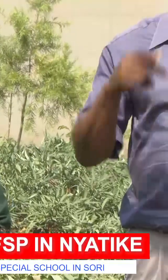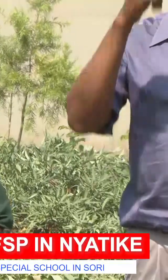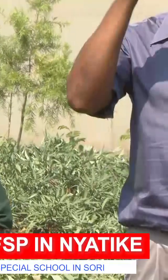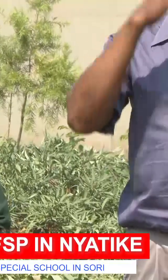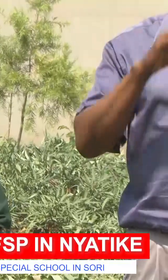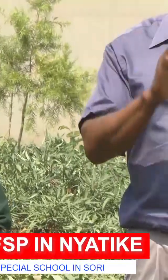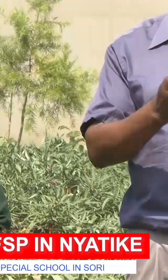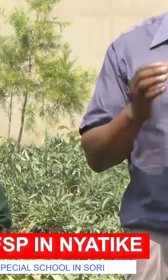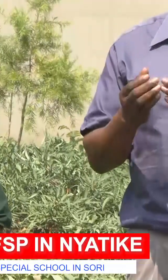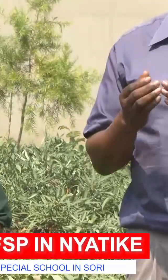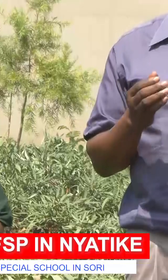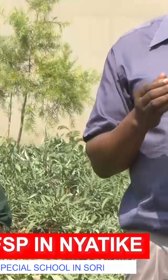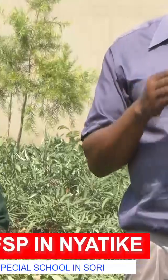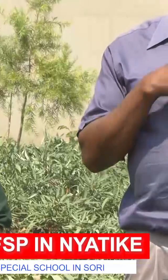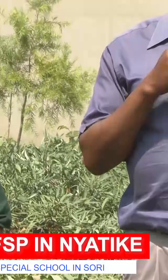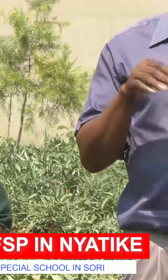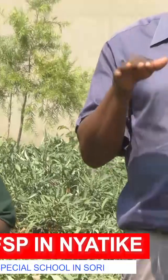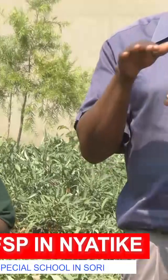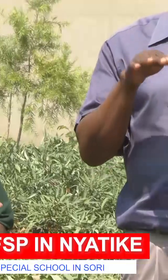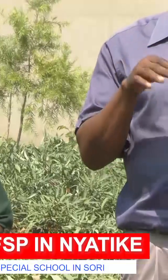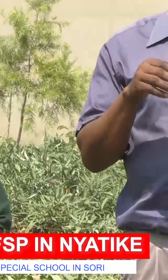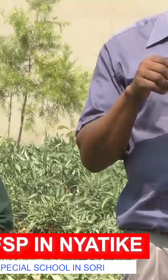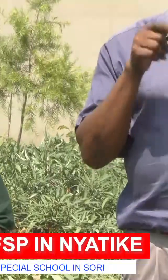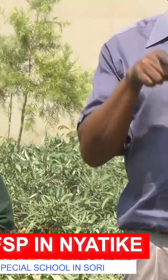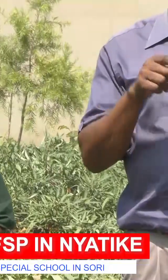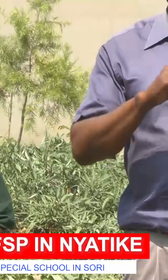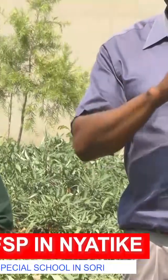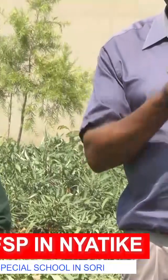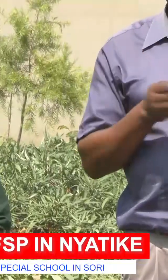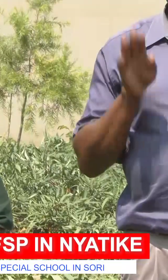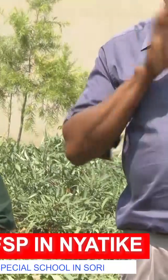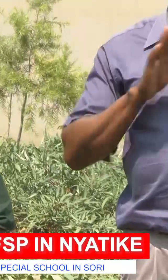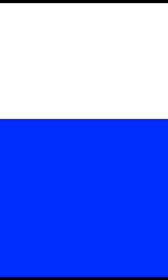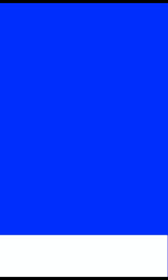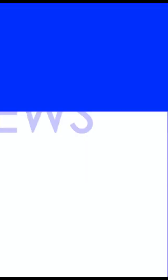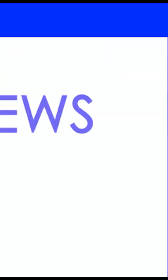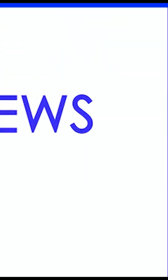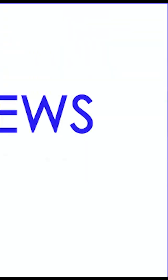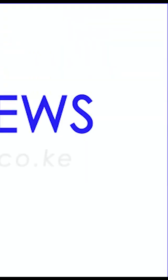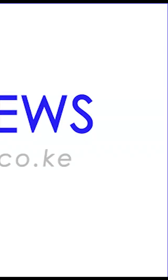the community, and overall, this can change the behavior of an area.